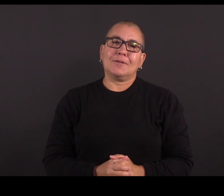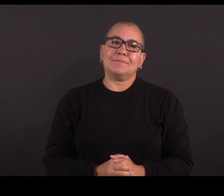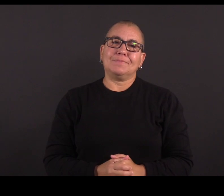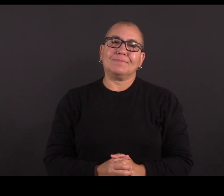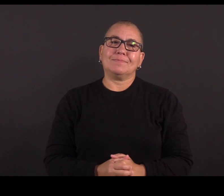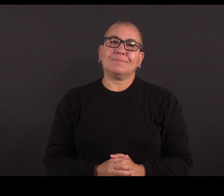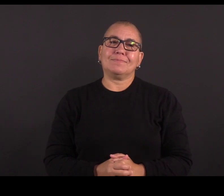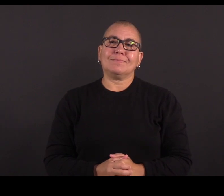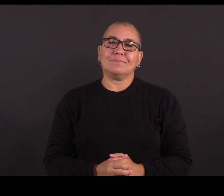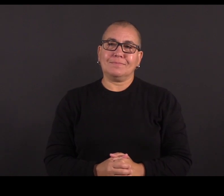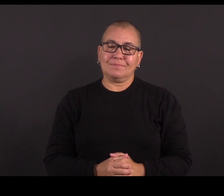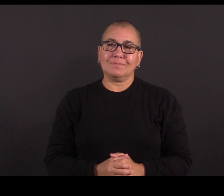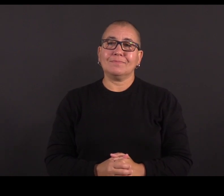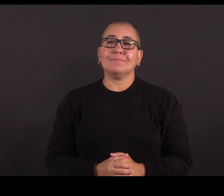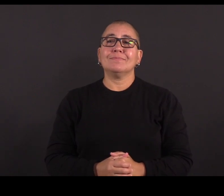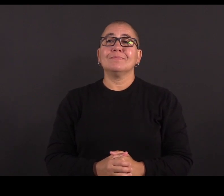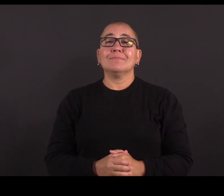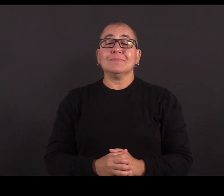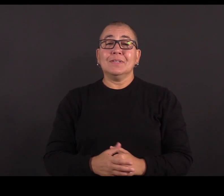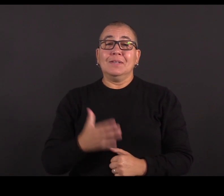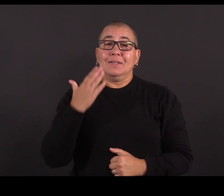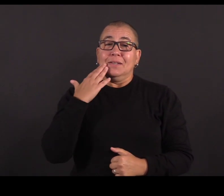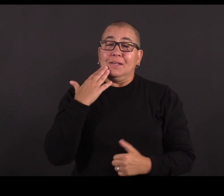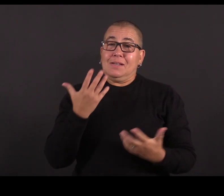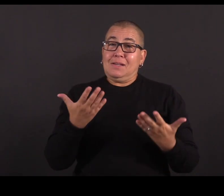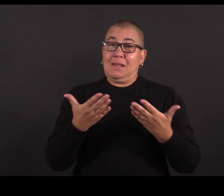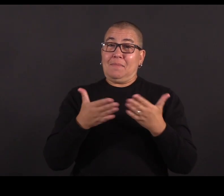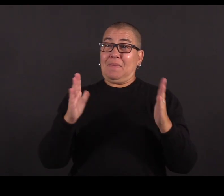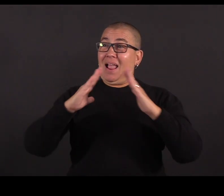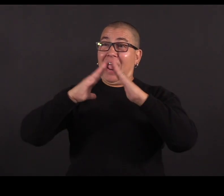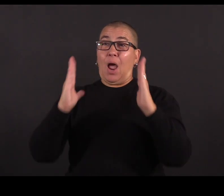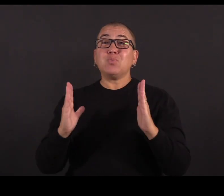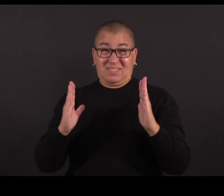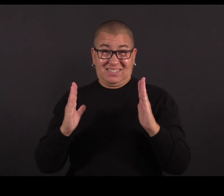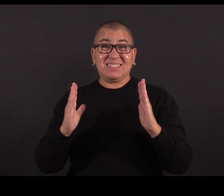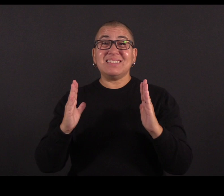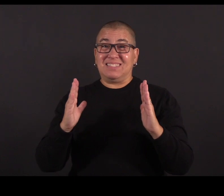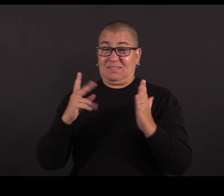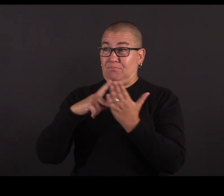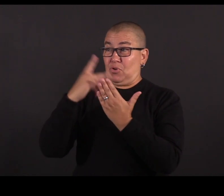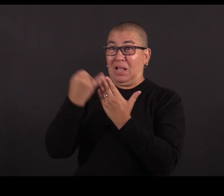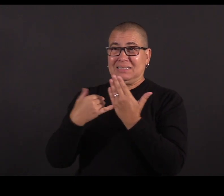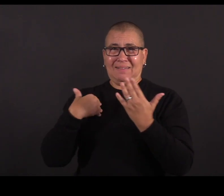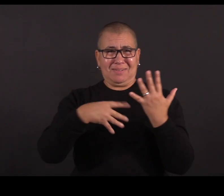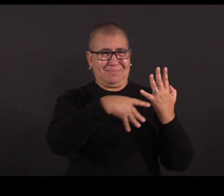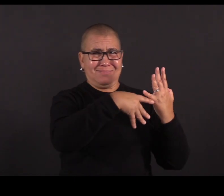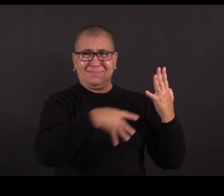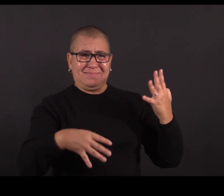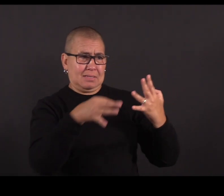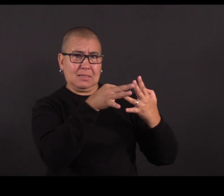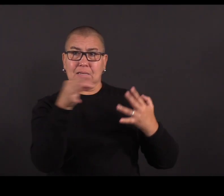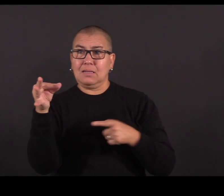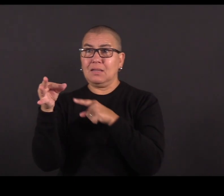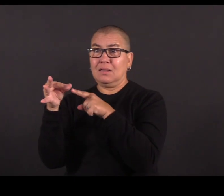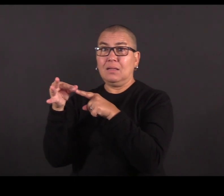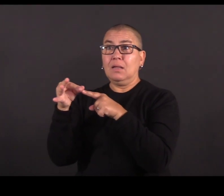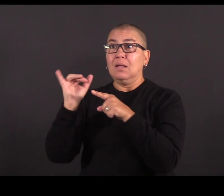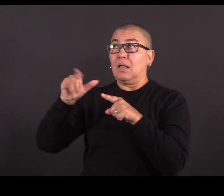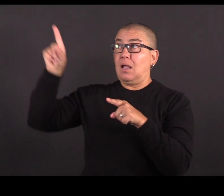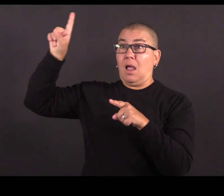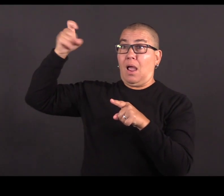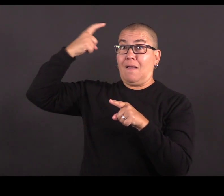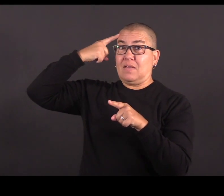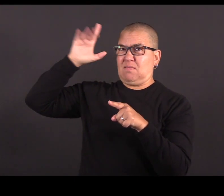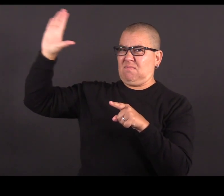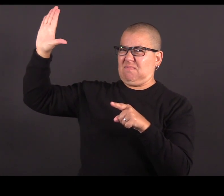Public housing differs from project-based funding in that it is the government owned and overseen by HUD.